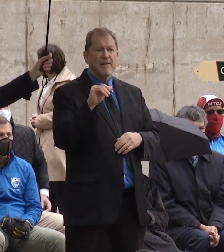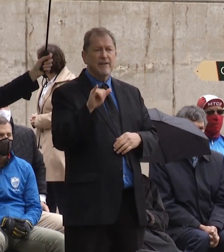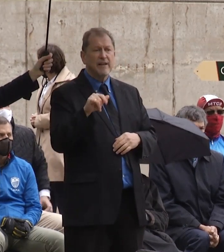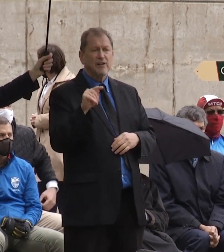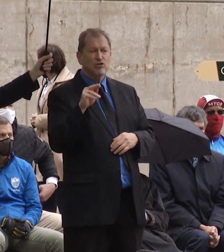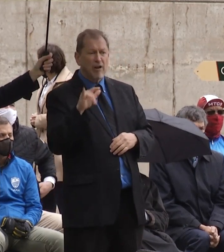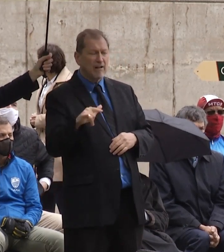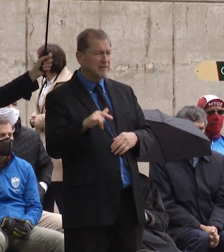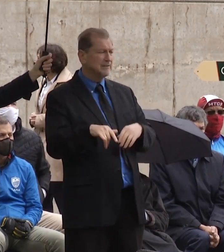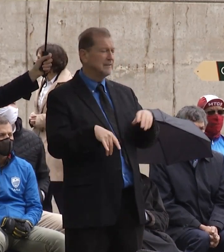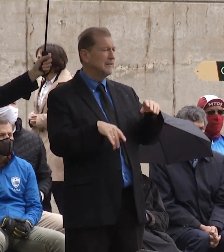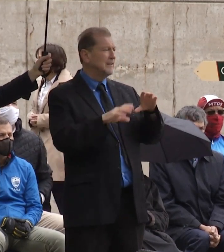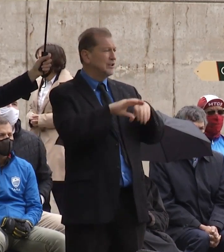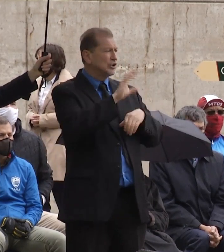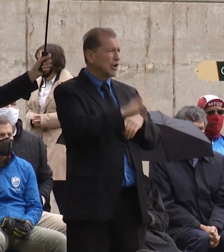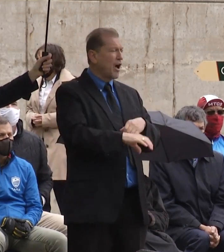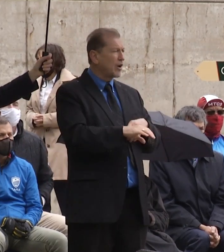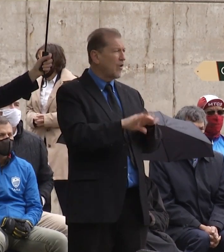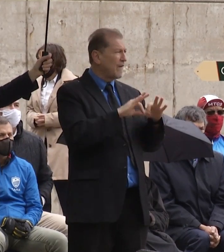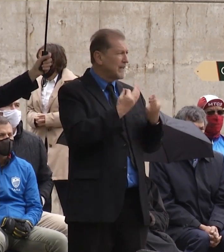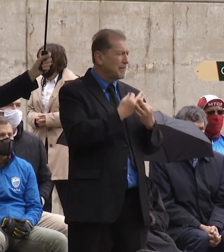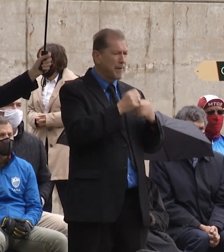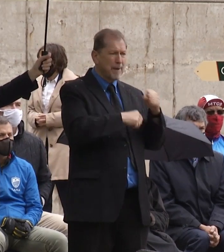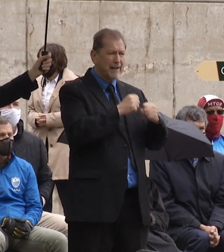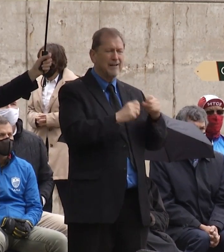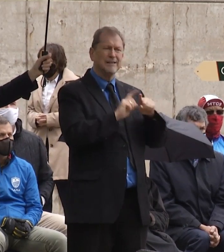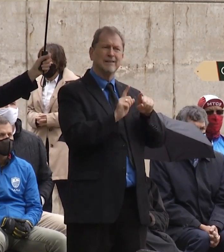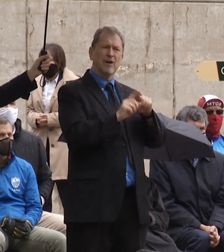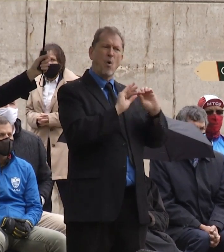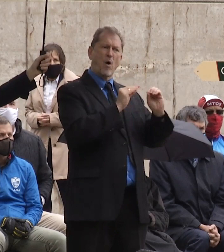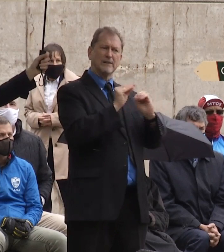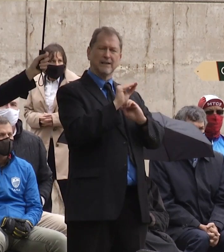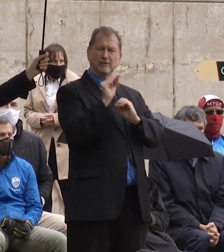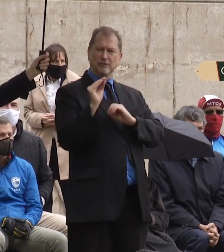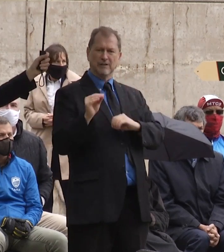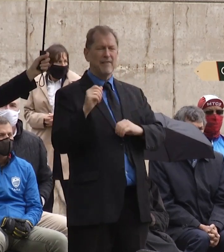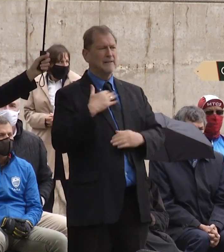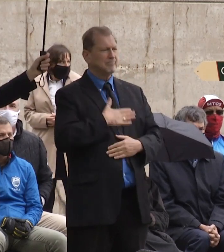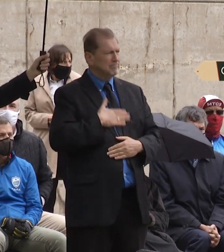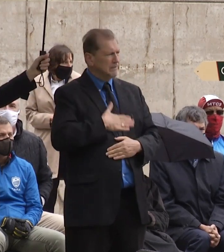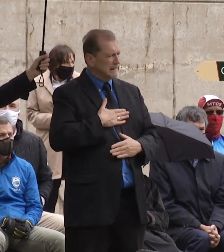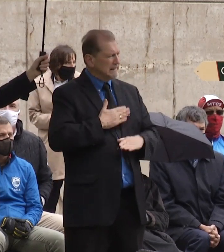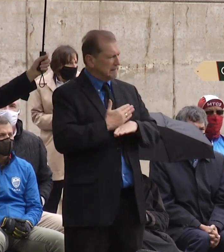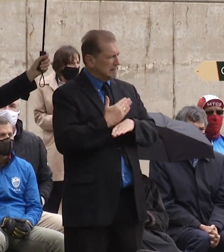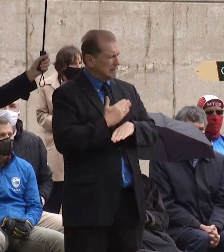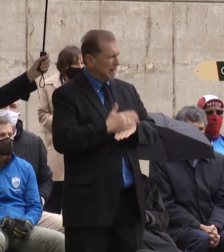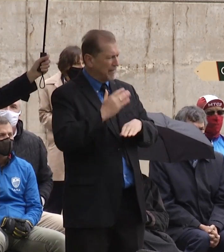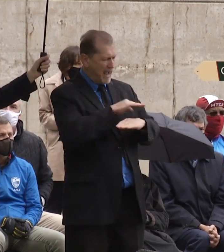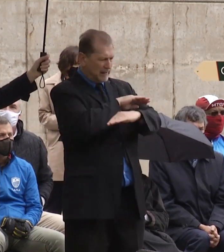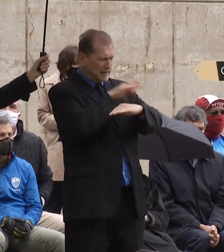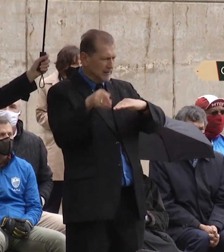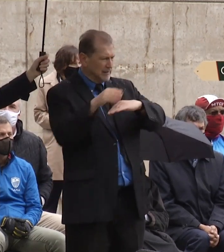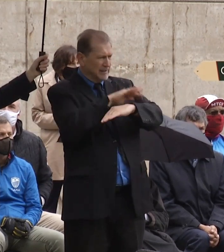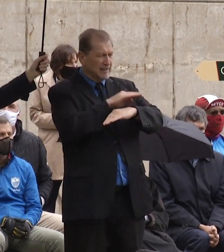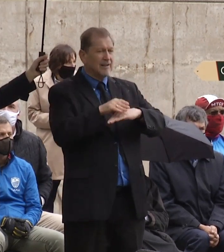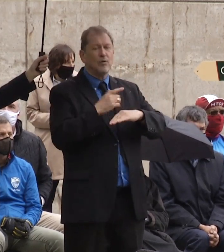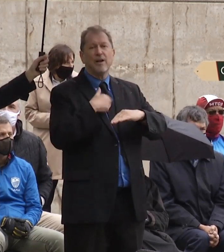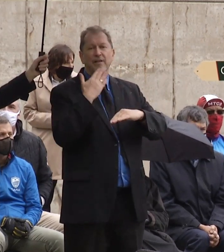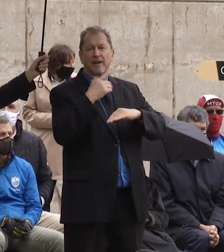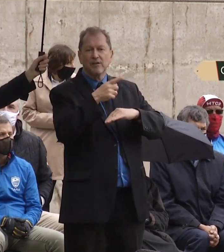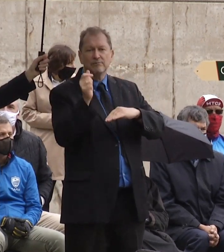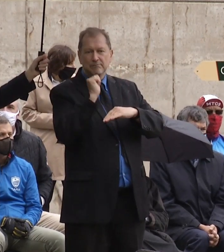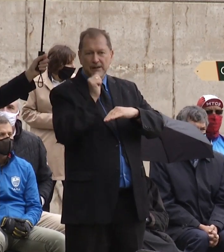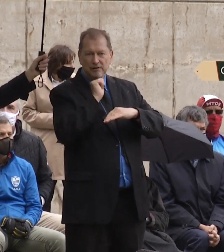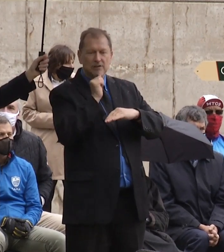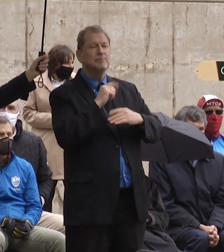Keep You Rolling, Chicago Family Biking. There are so many folks who have, we need to thank, not only for your patience, but for